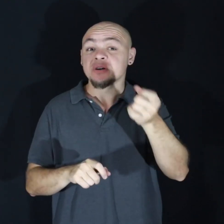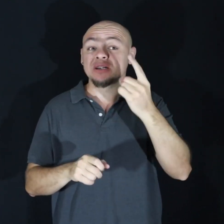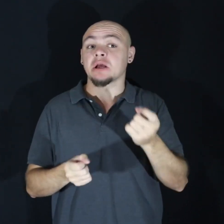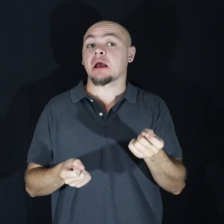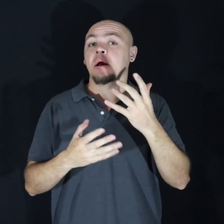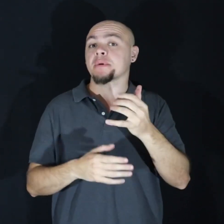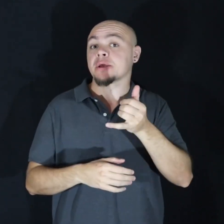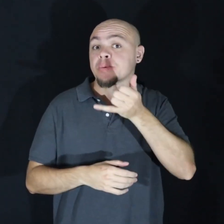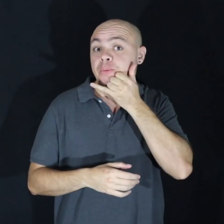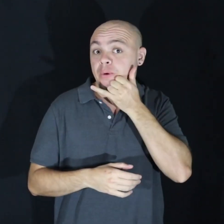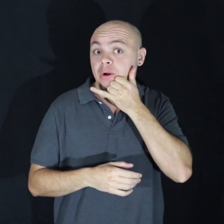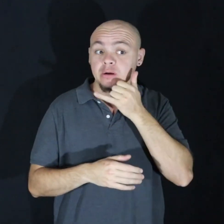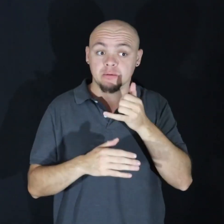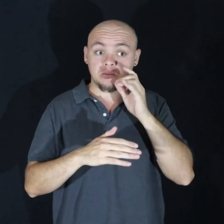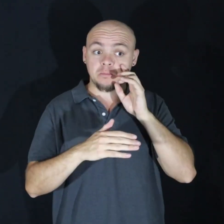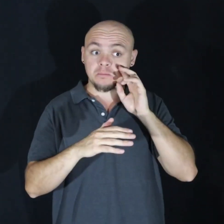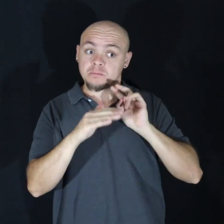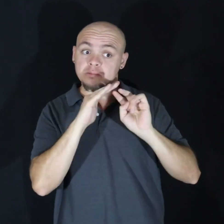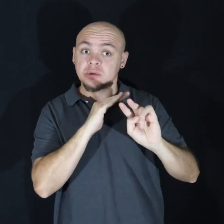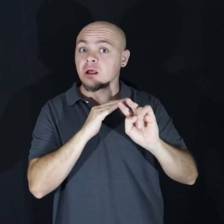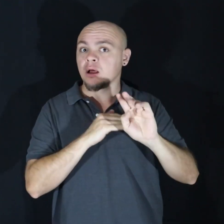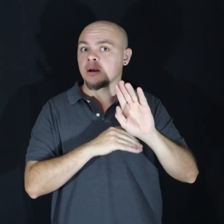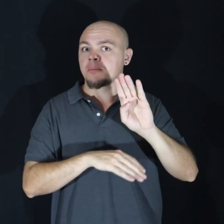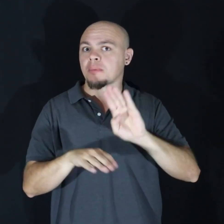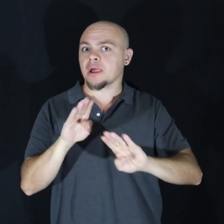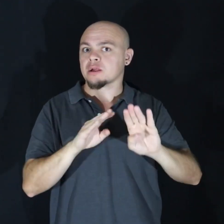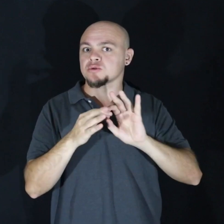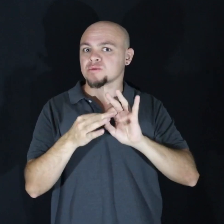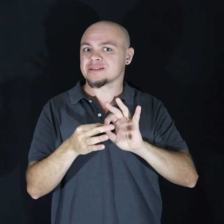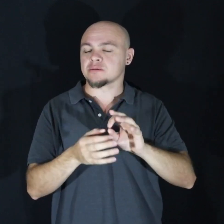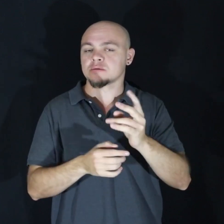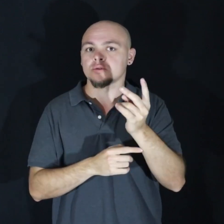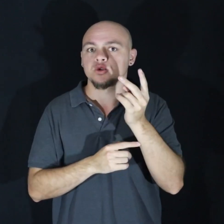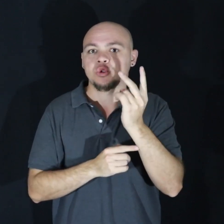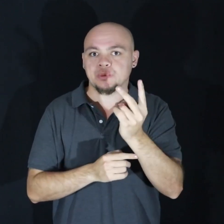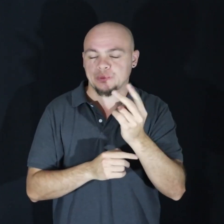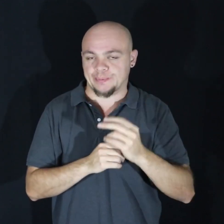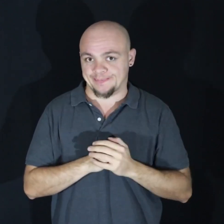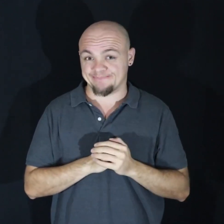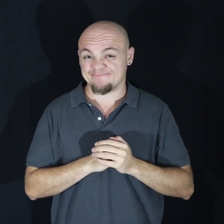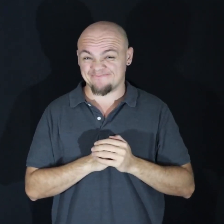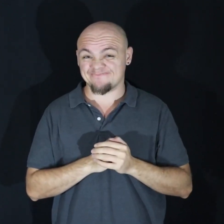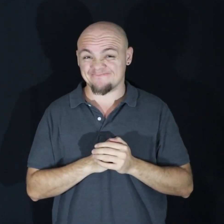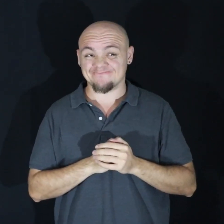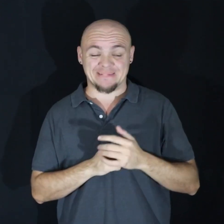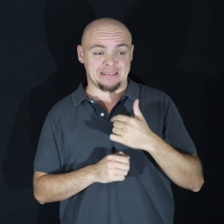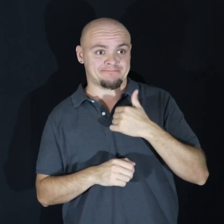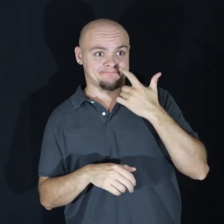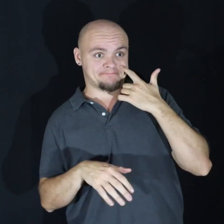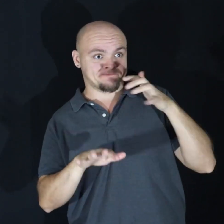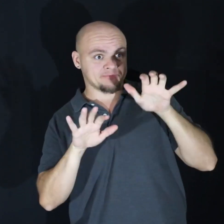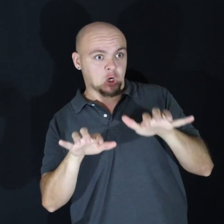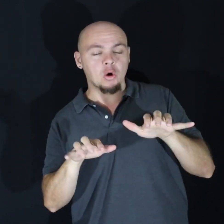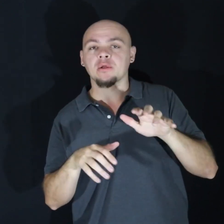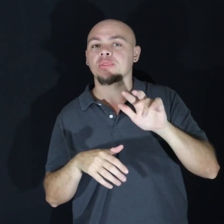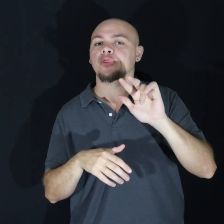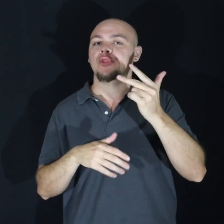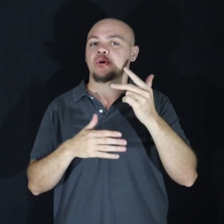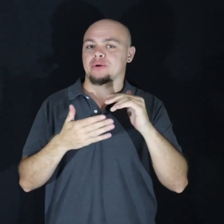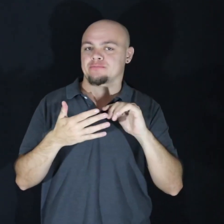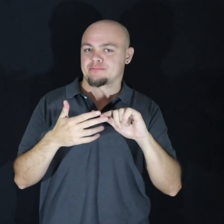wrong in predicting their biological relation to the child? 2. This shocked me and taught me my third